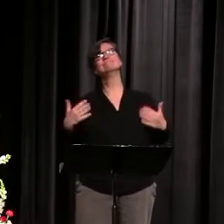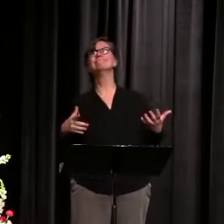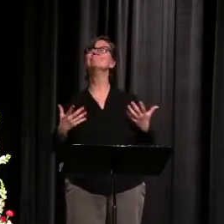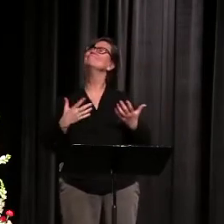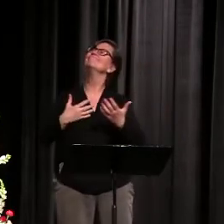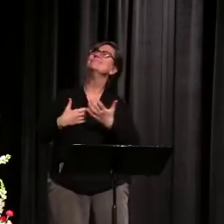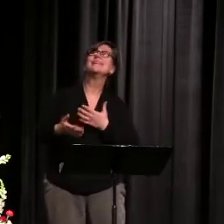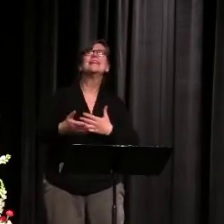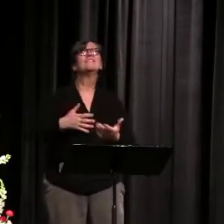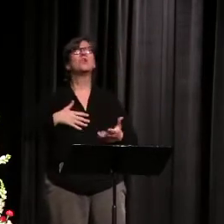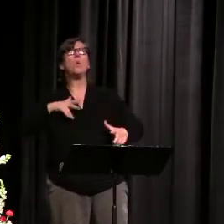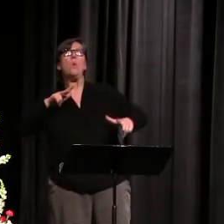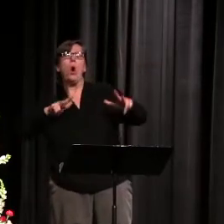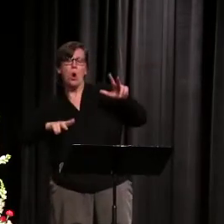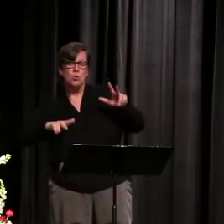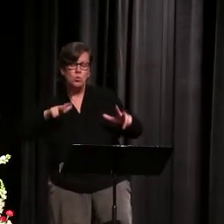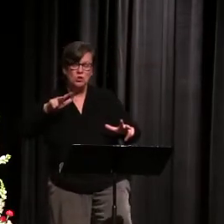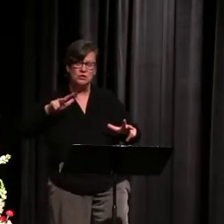Meet silences.